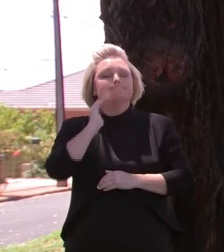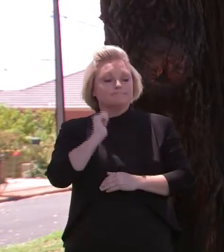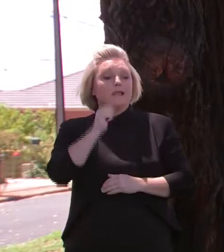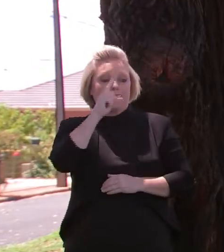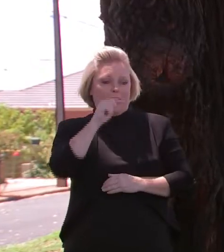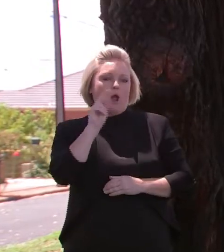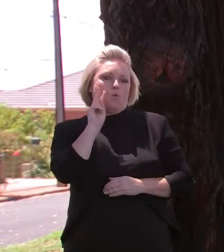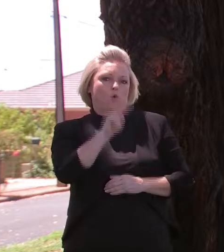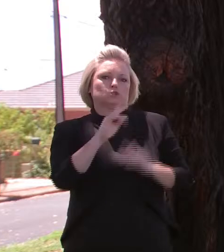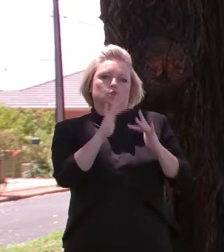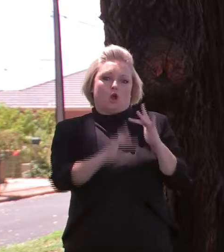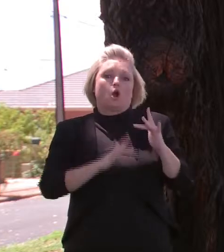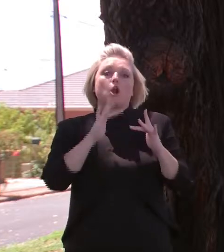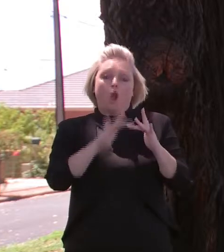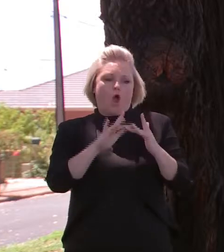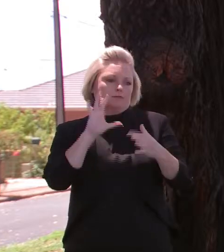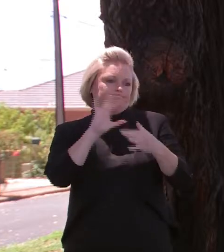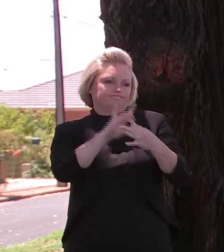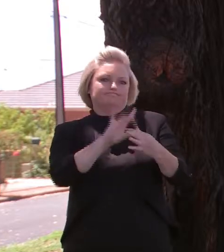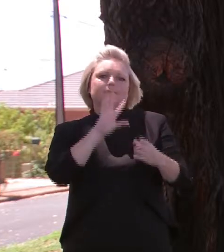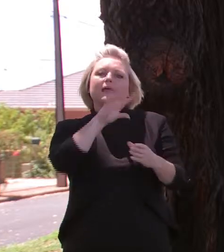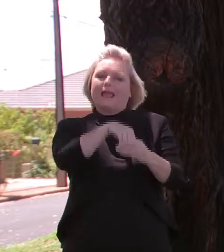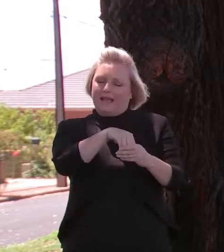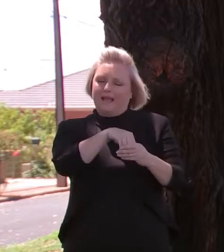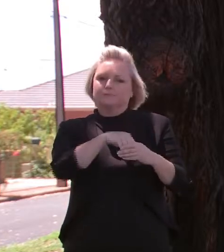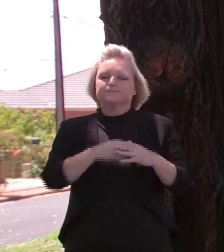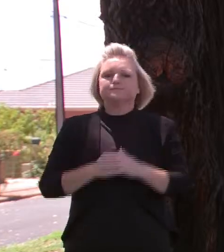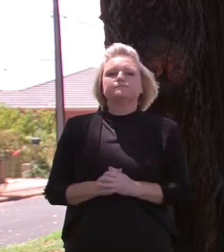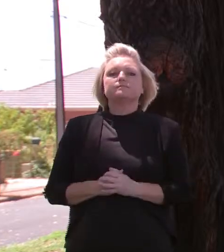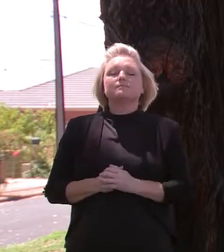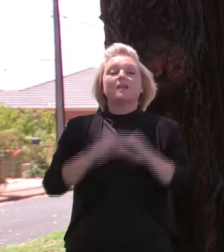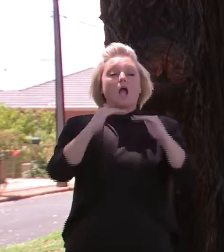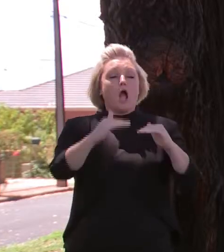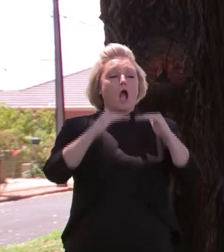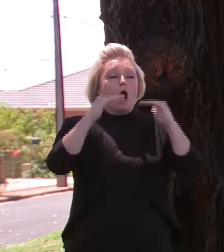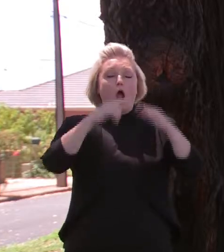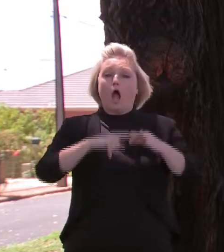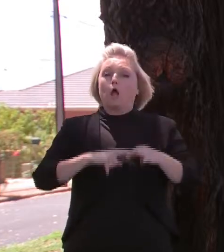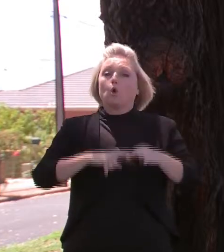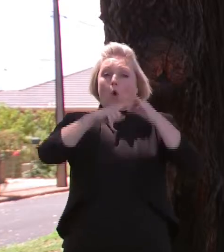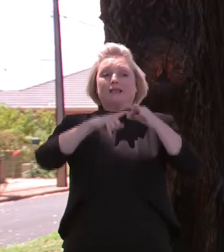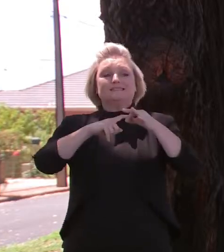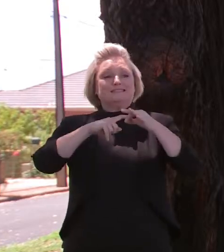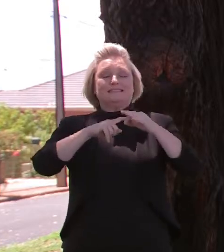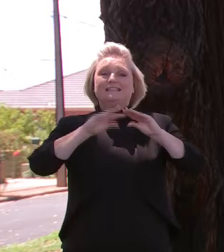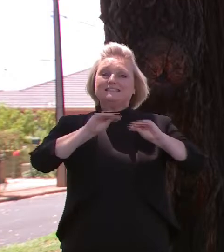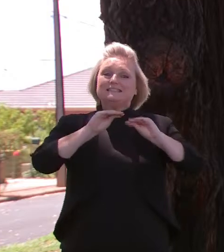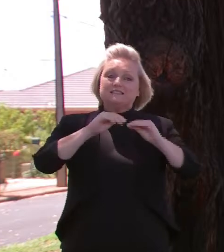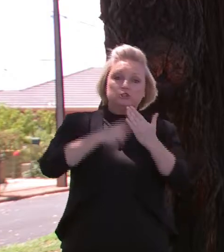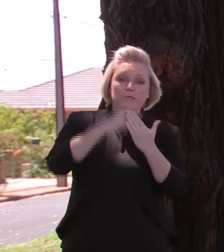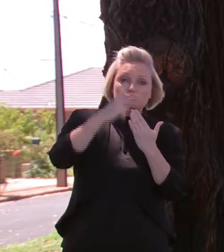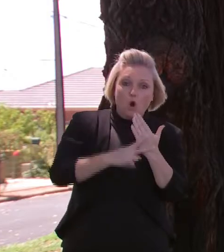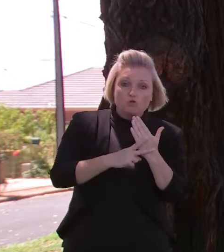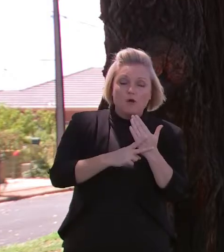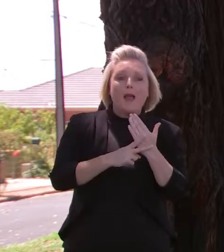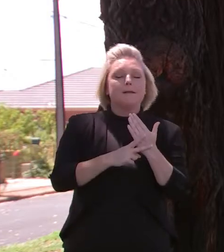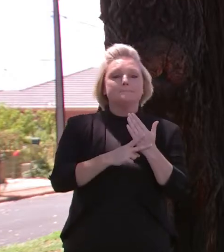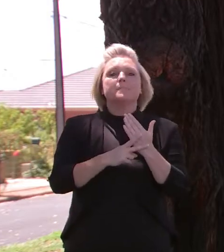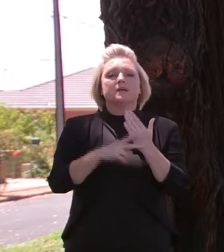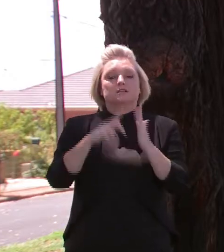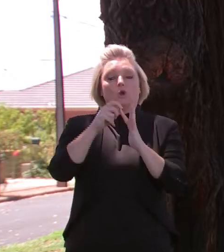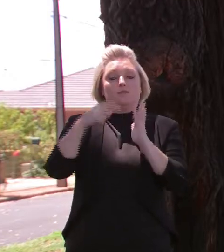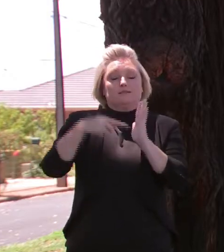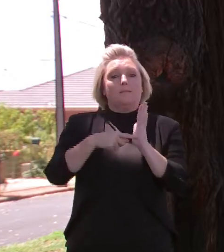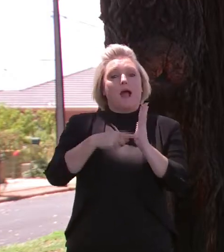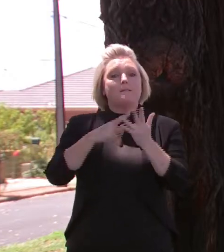isolating at home will absolutely be met. They're high quality materials and resources prepared by world-class Department for